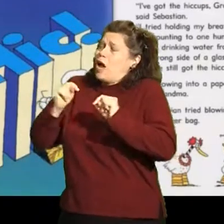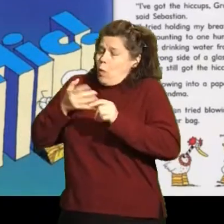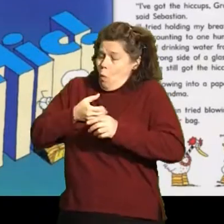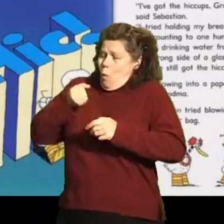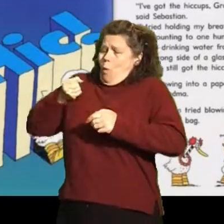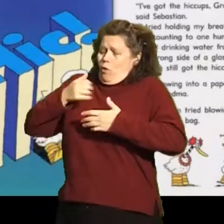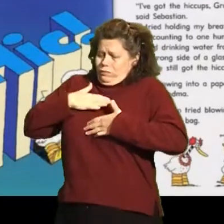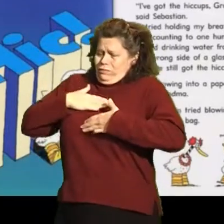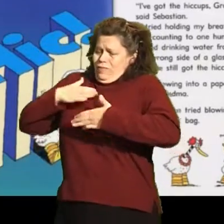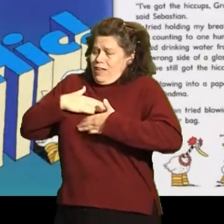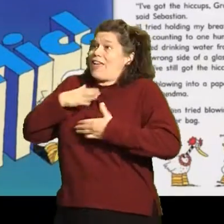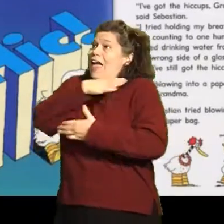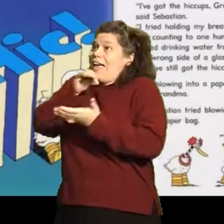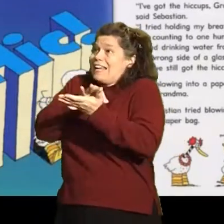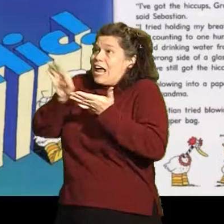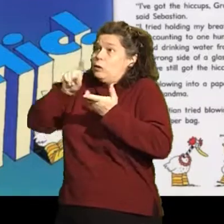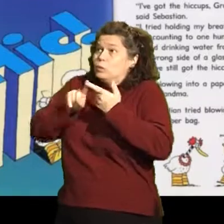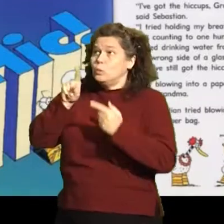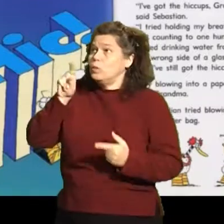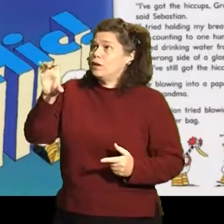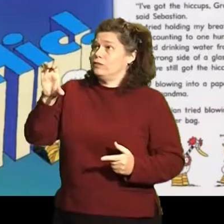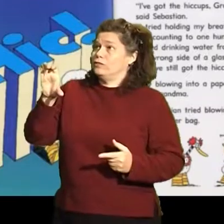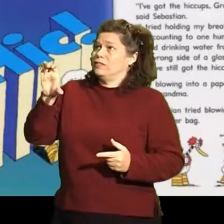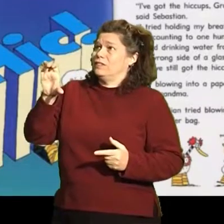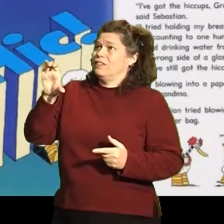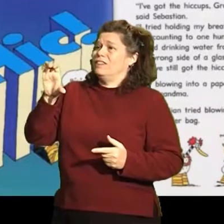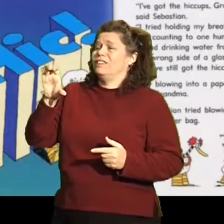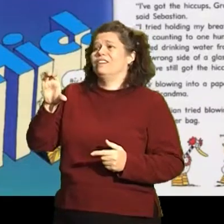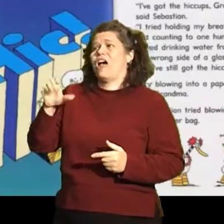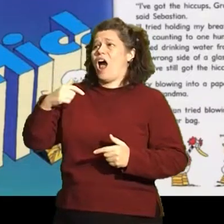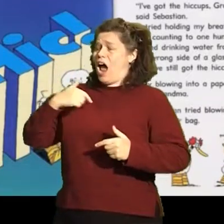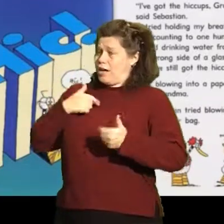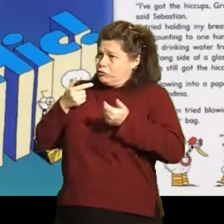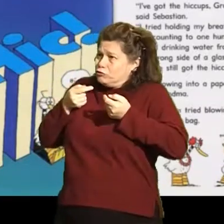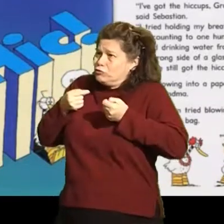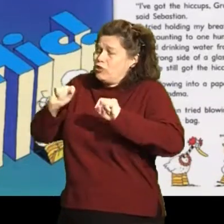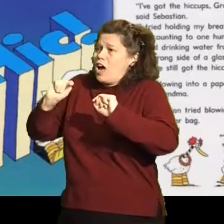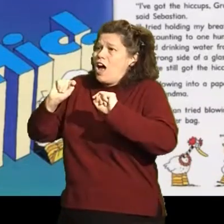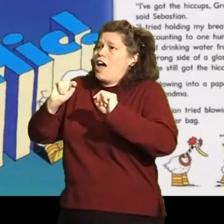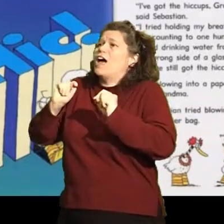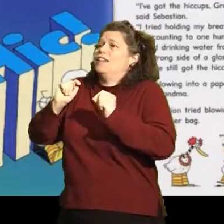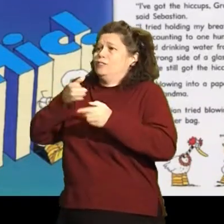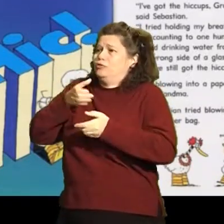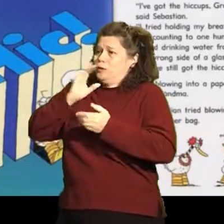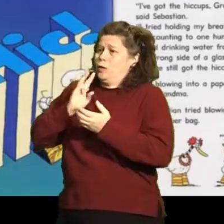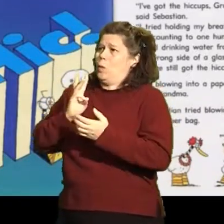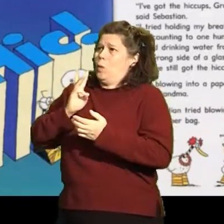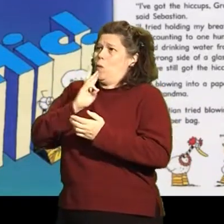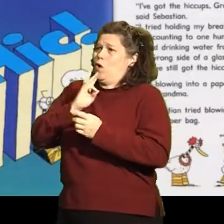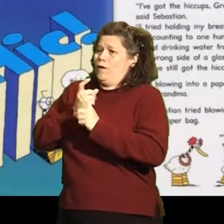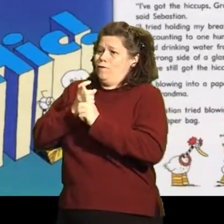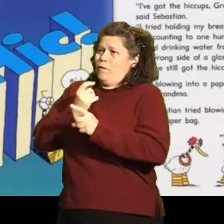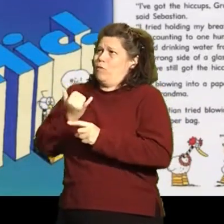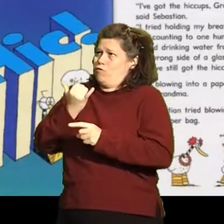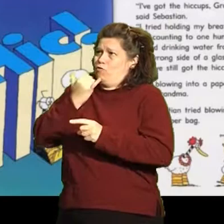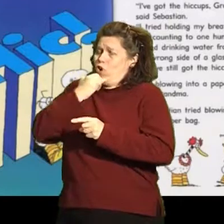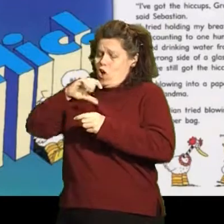"I tried holding my breath and counting to 100. I tried drinking water from the wrong side of